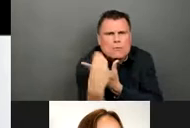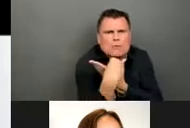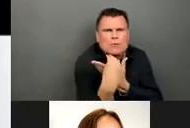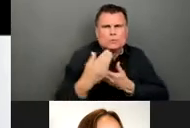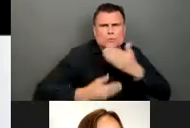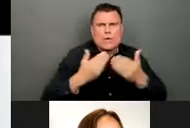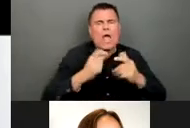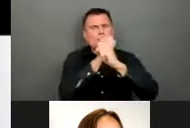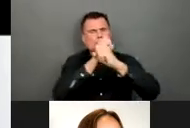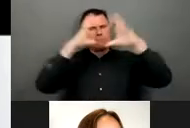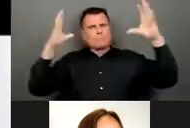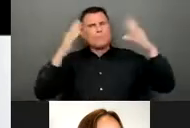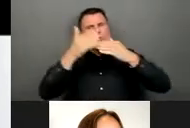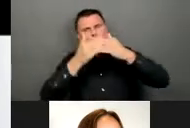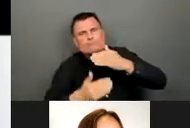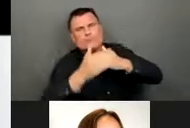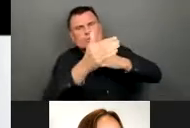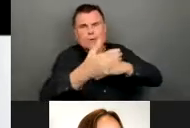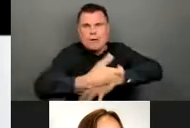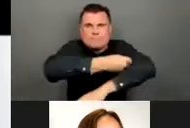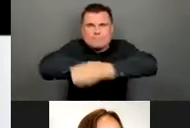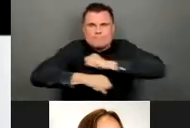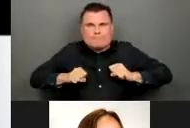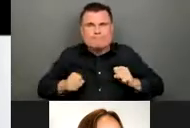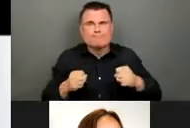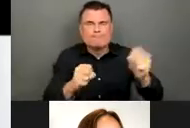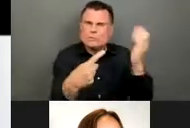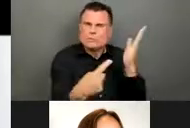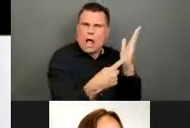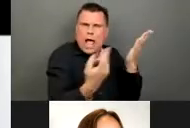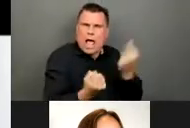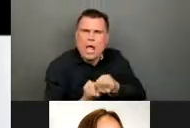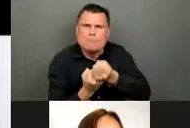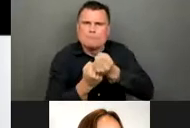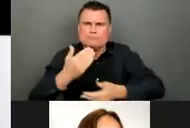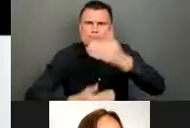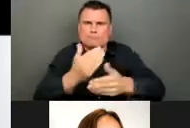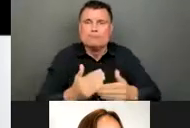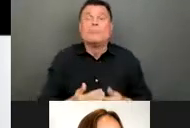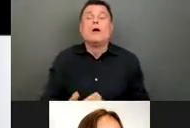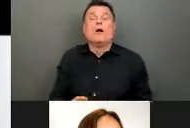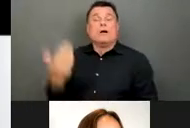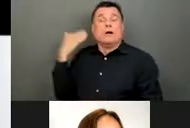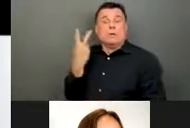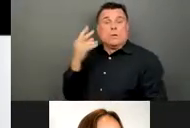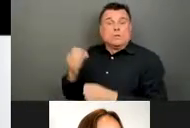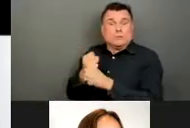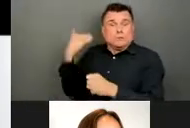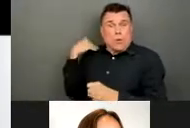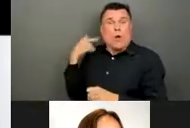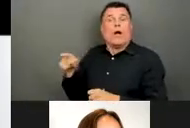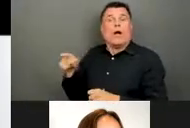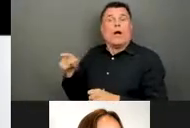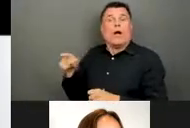possibilities are on the horizon. 3 years ago, the UNDP administrator, Achim Steiner, gave the keynote address at the